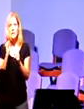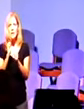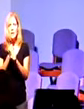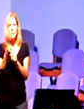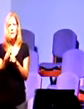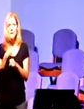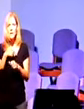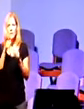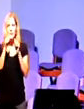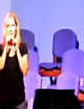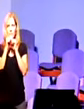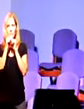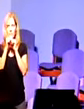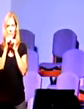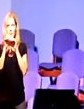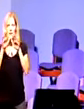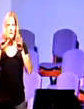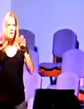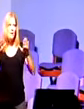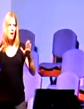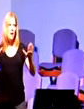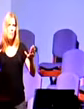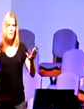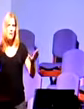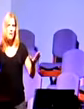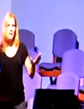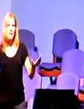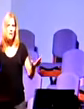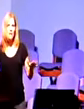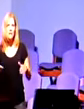blessing, make me a